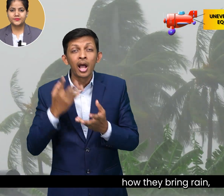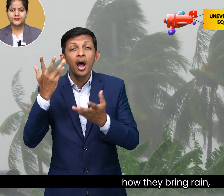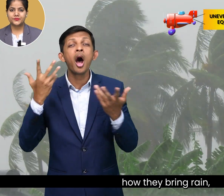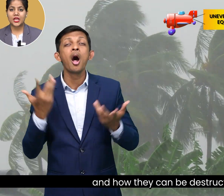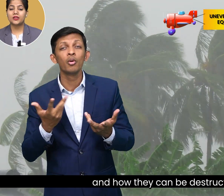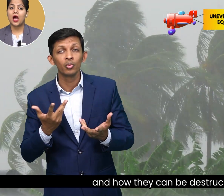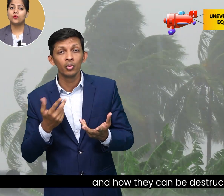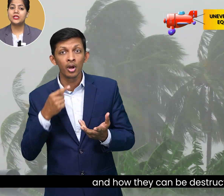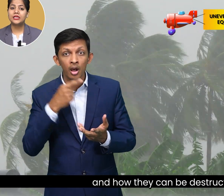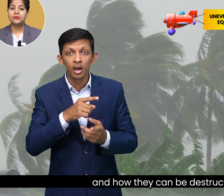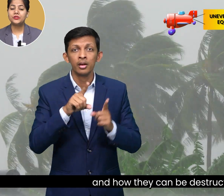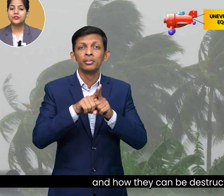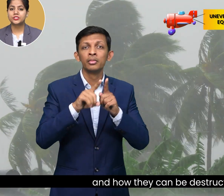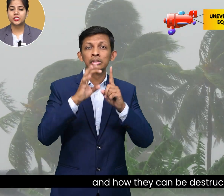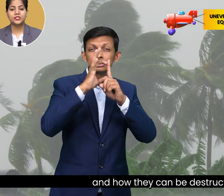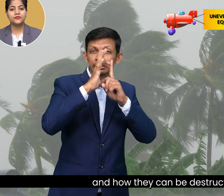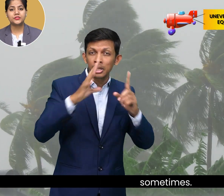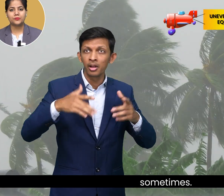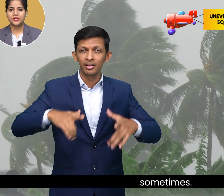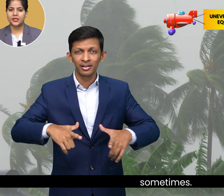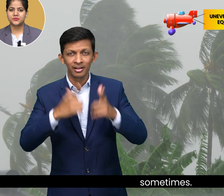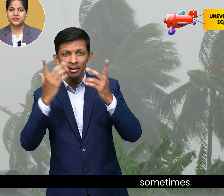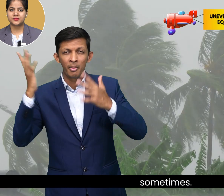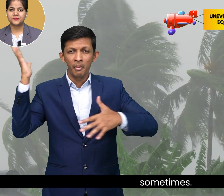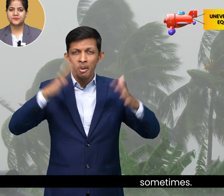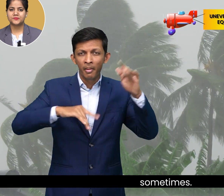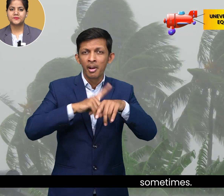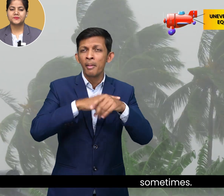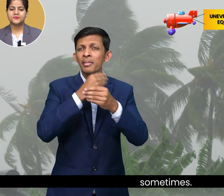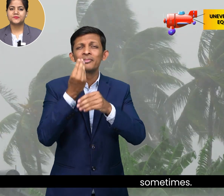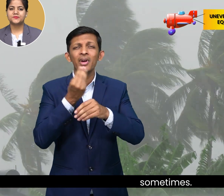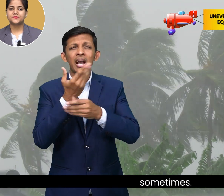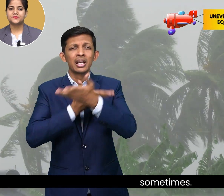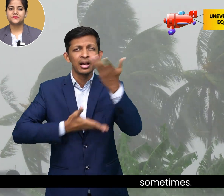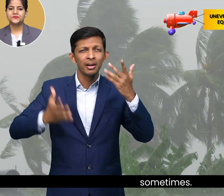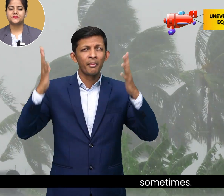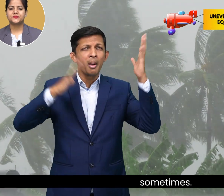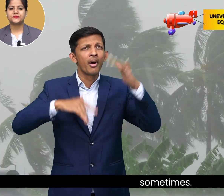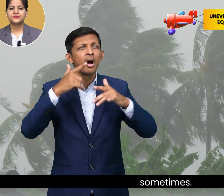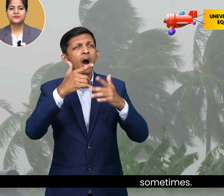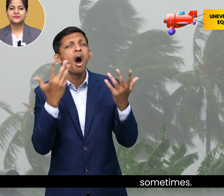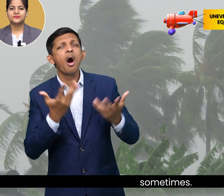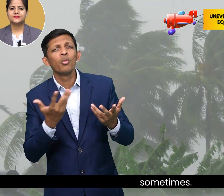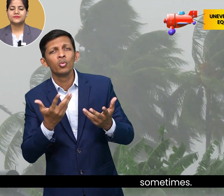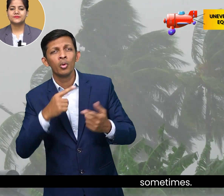rain, and how they can be destructive sometimes.